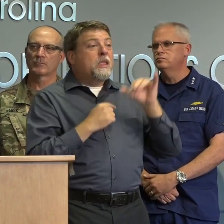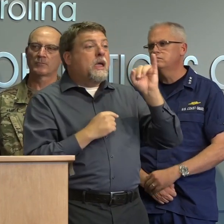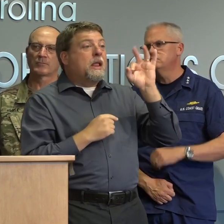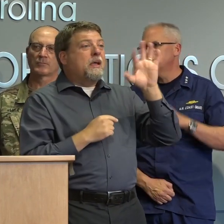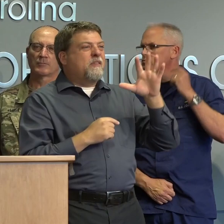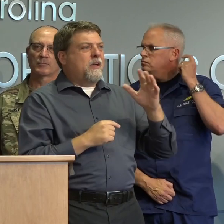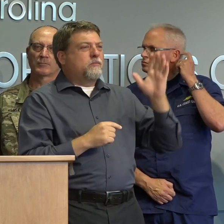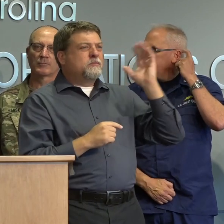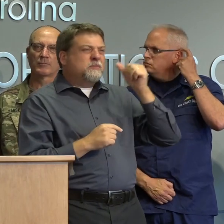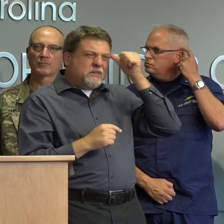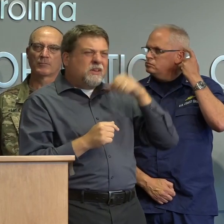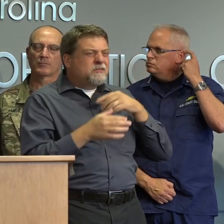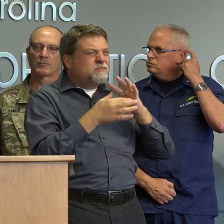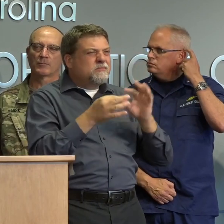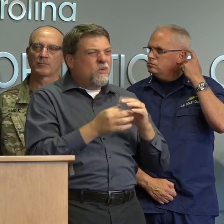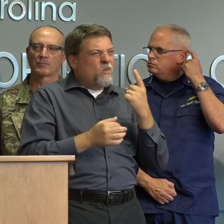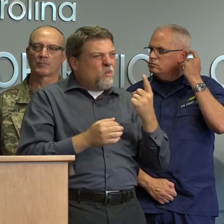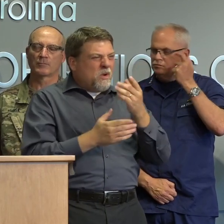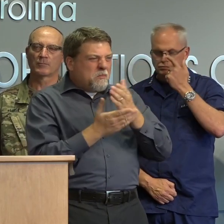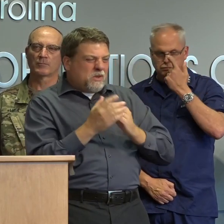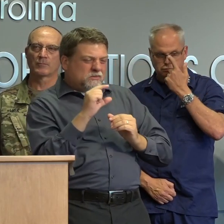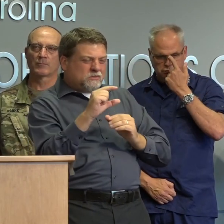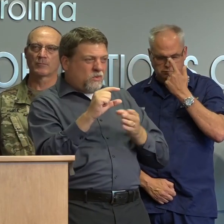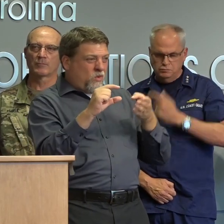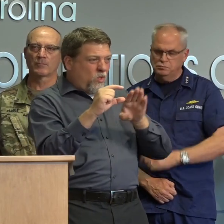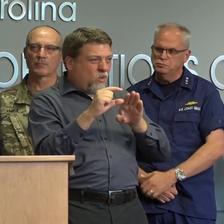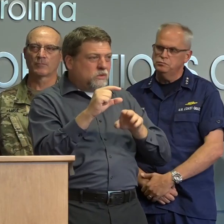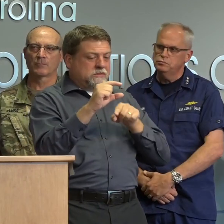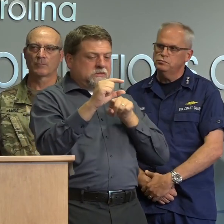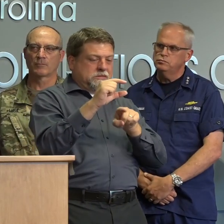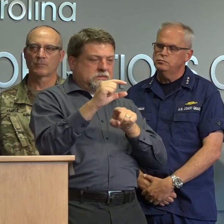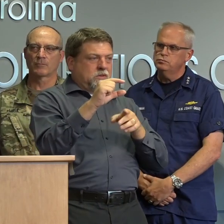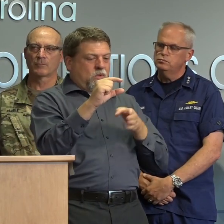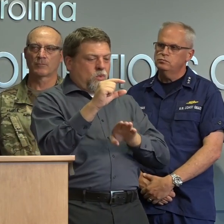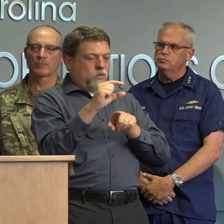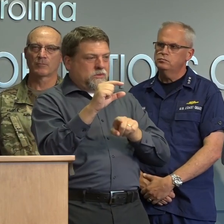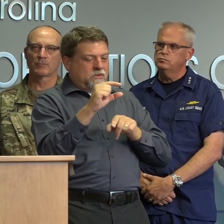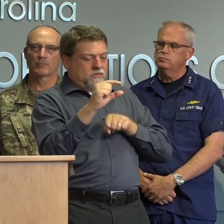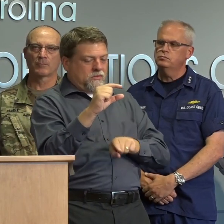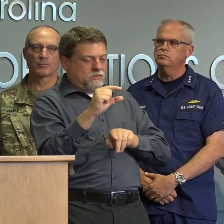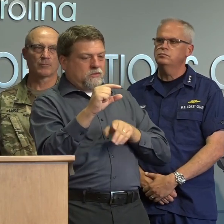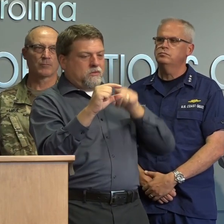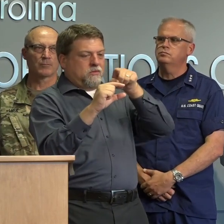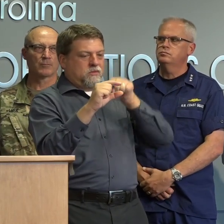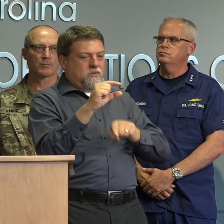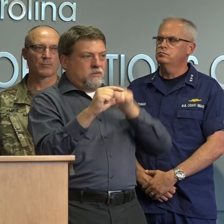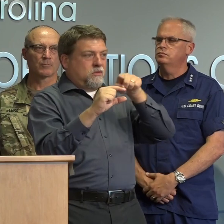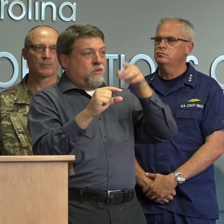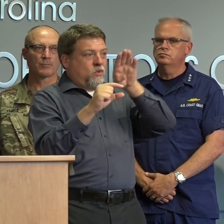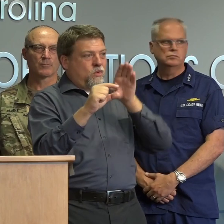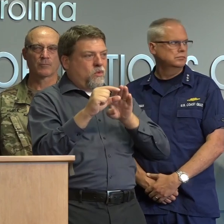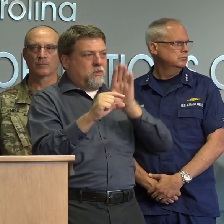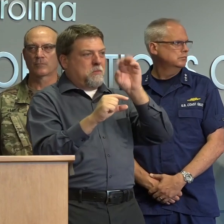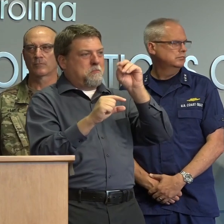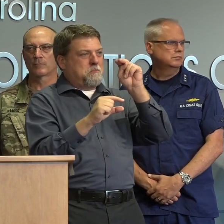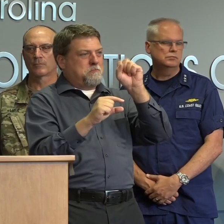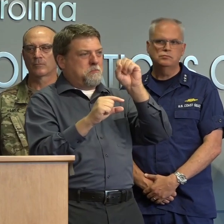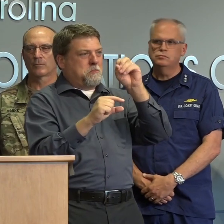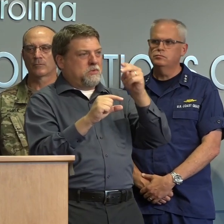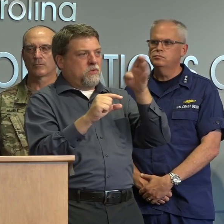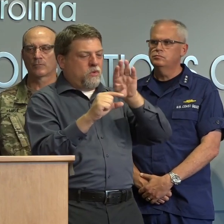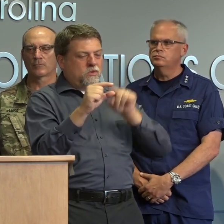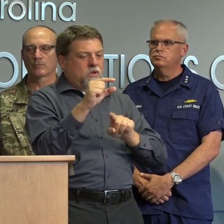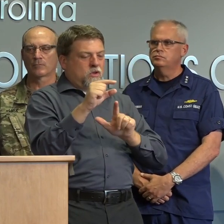close, one in Lumberton, which we anticipated, and one in Benson. And on I-40, we had two additional